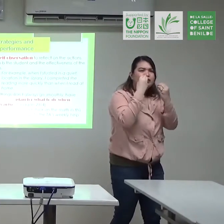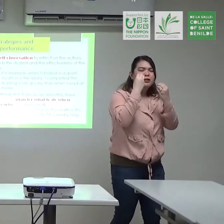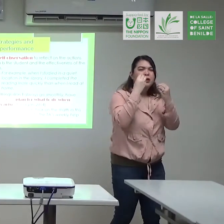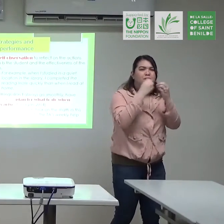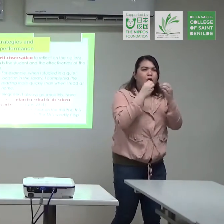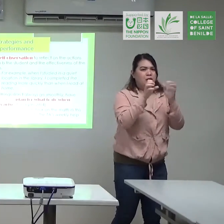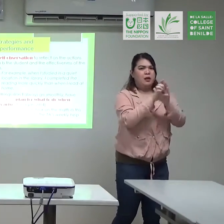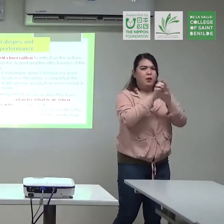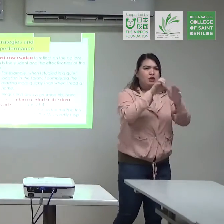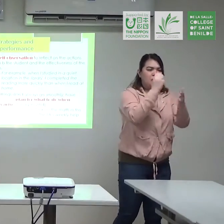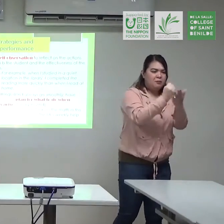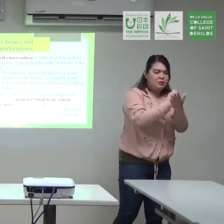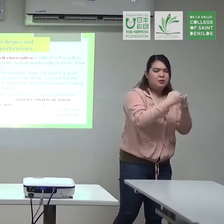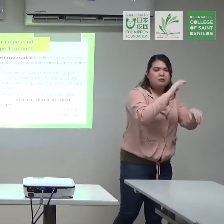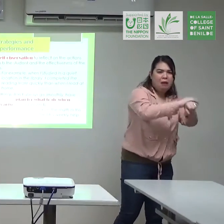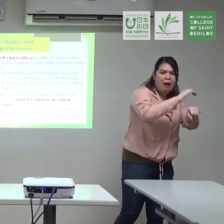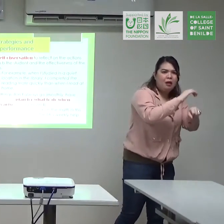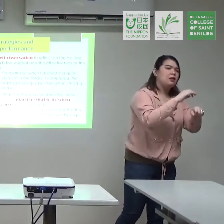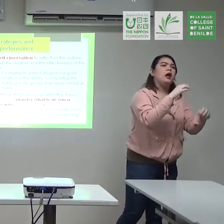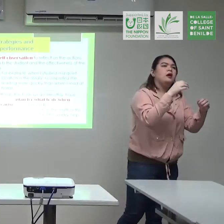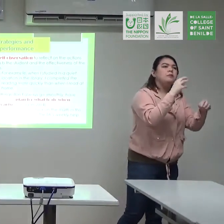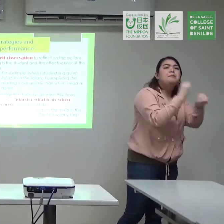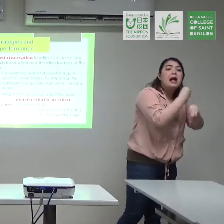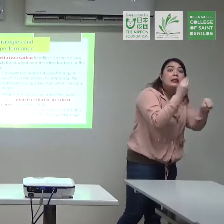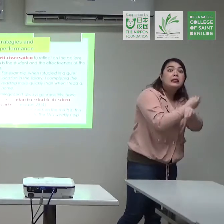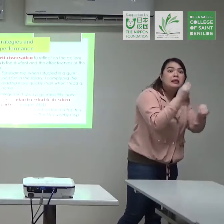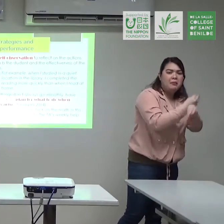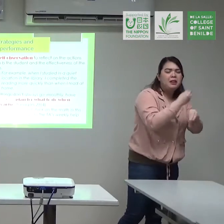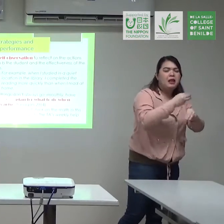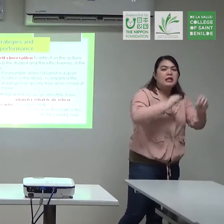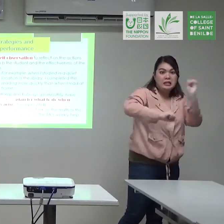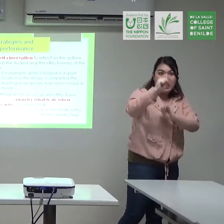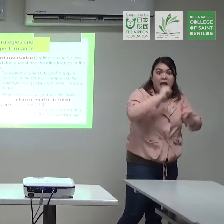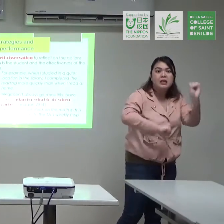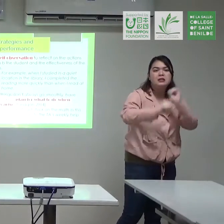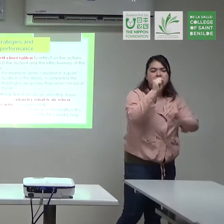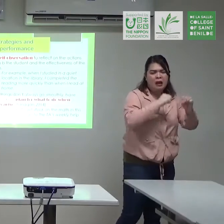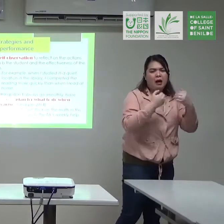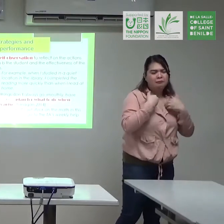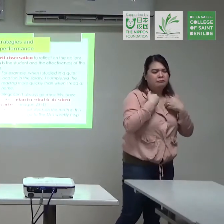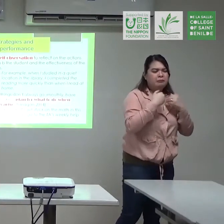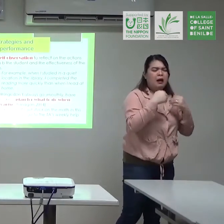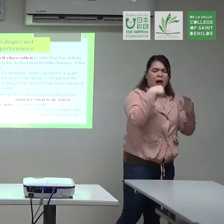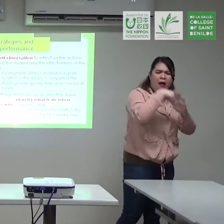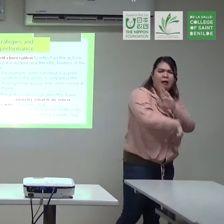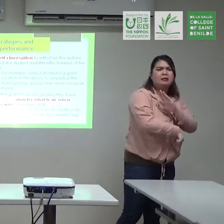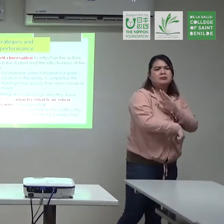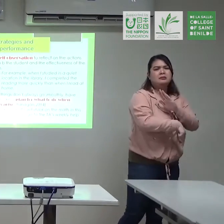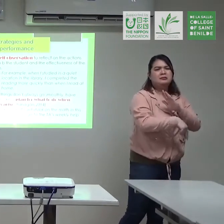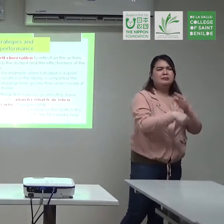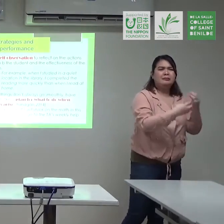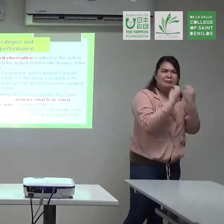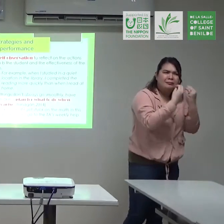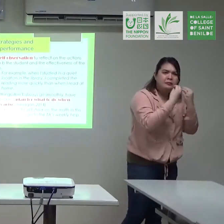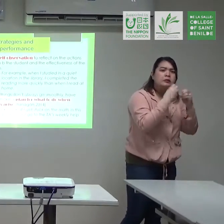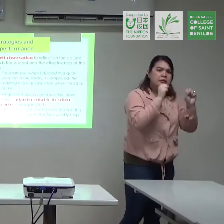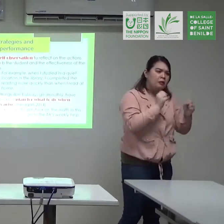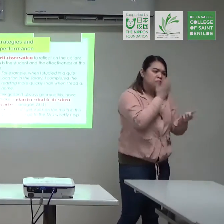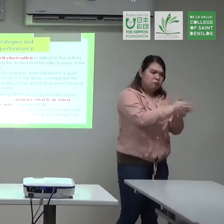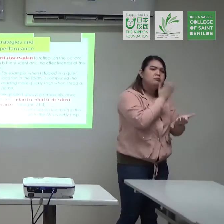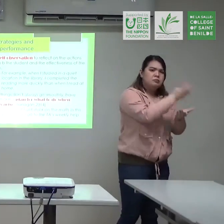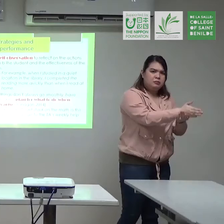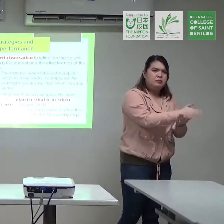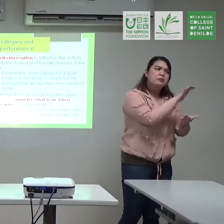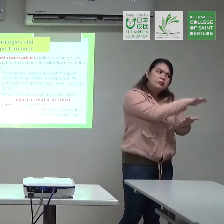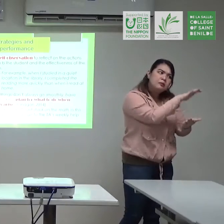yung math and science meron doon at saka yung mga manual work sa technical vocation doon pumunta. Mayroon